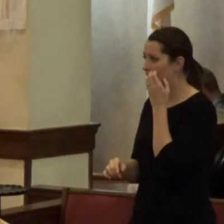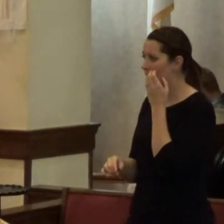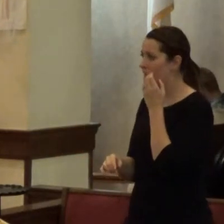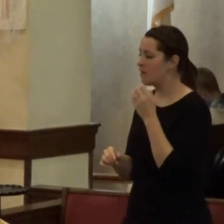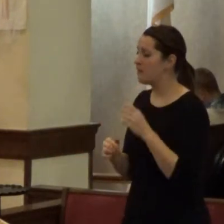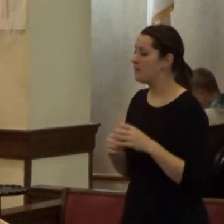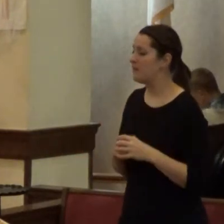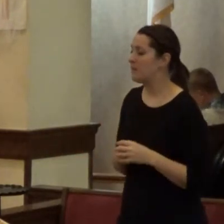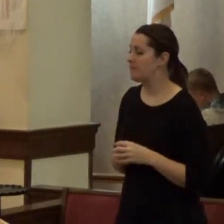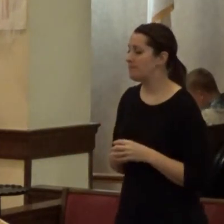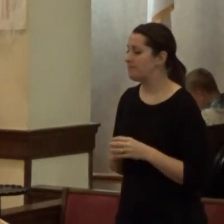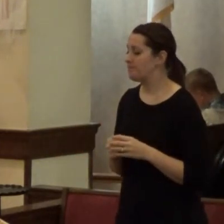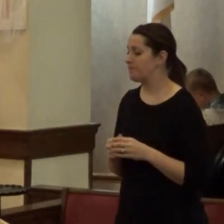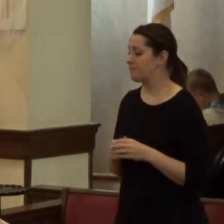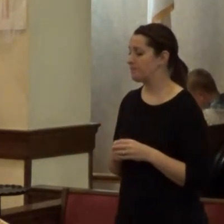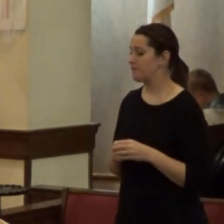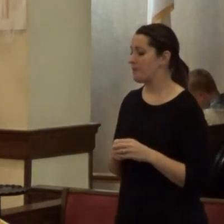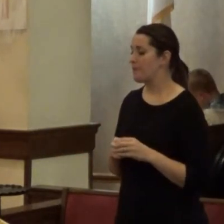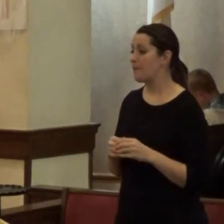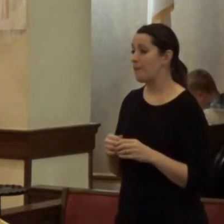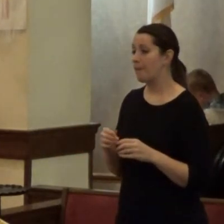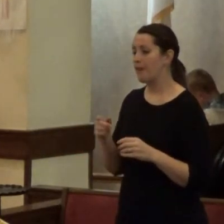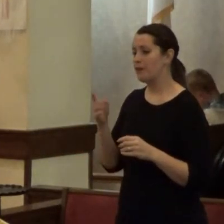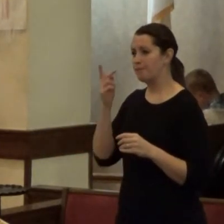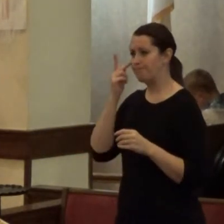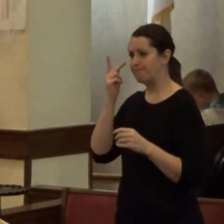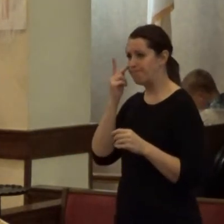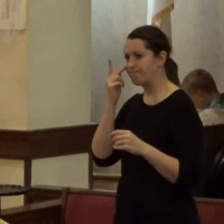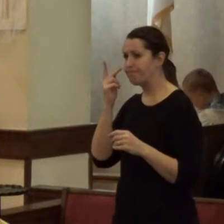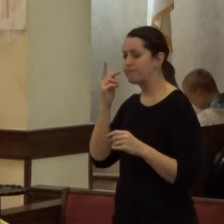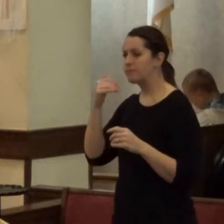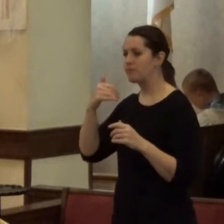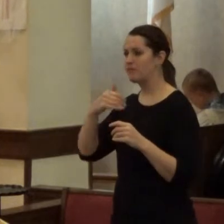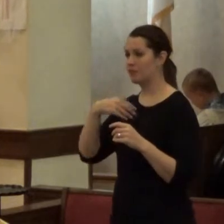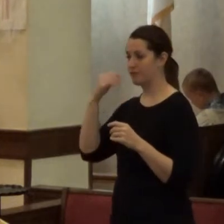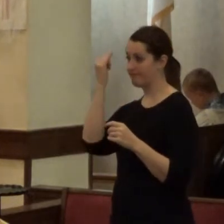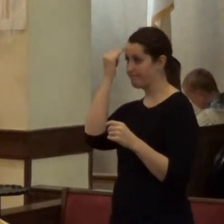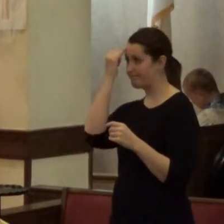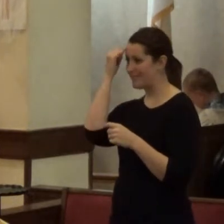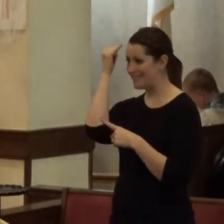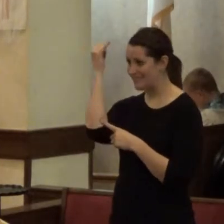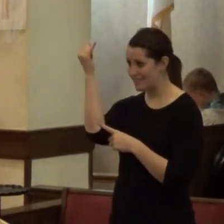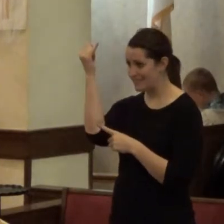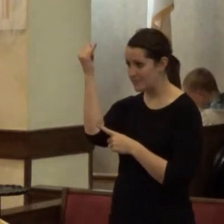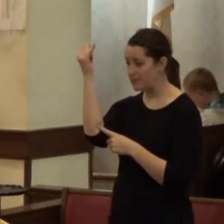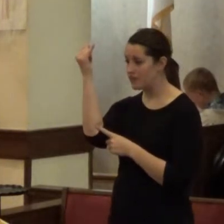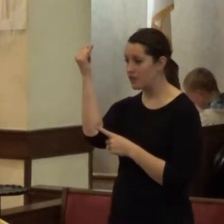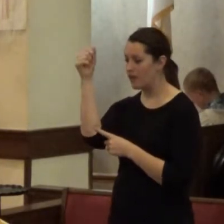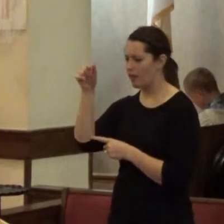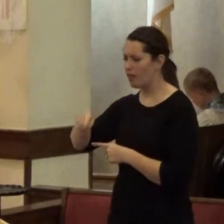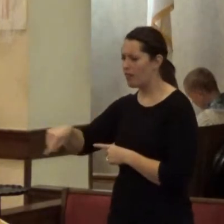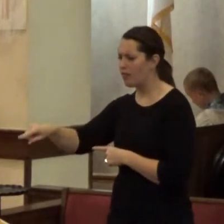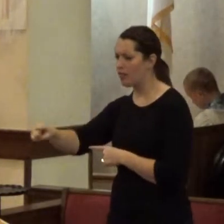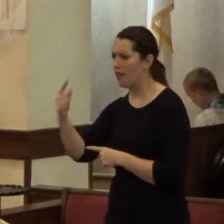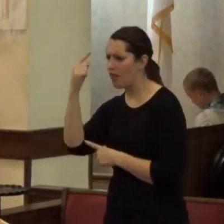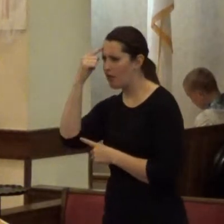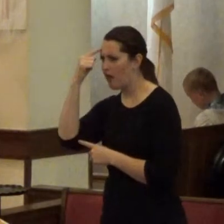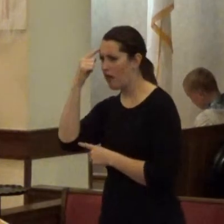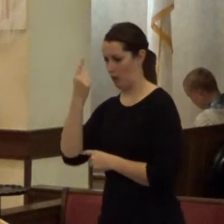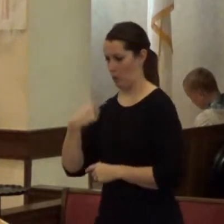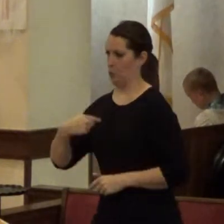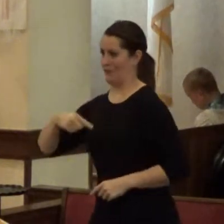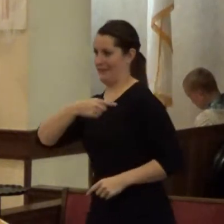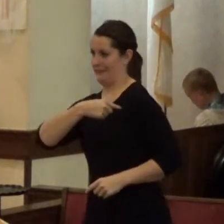the harvest. You see, there was this idea in the tenants' minds of the